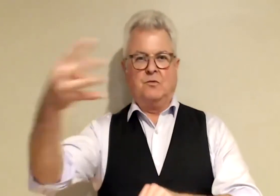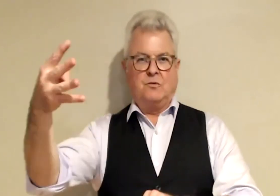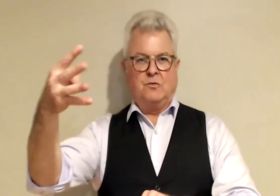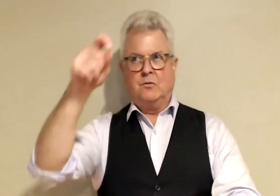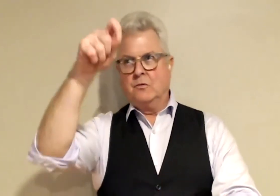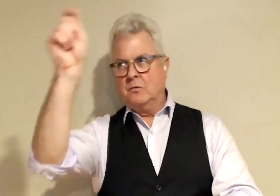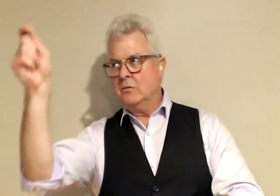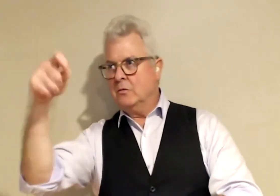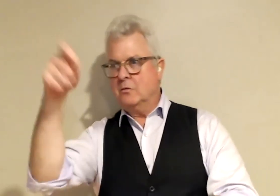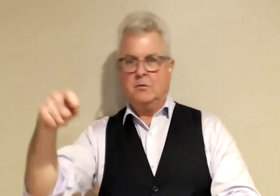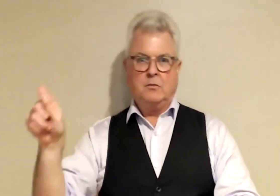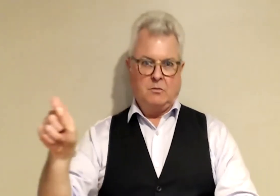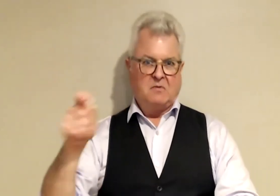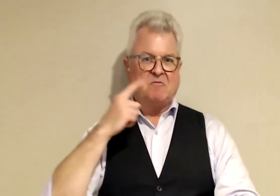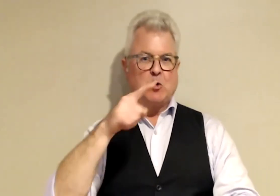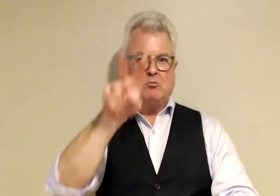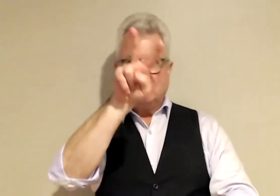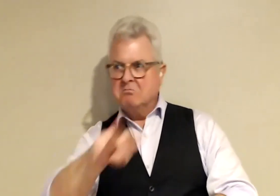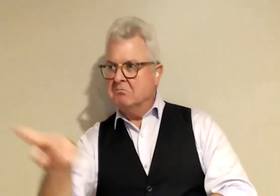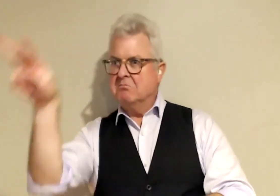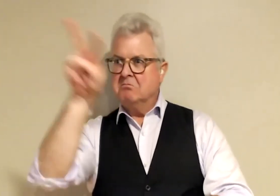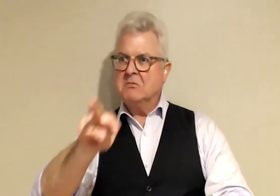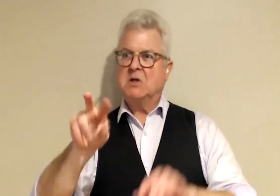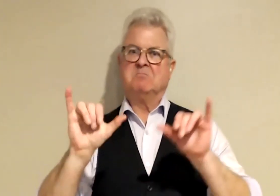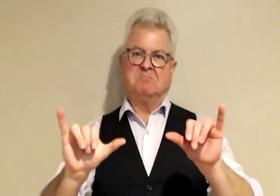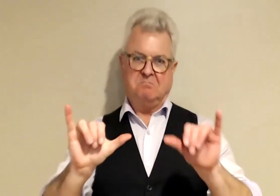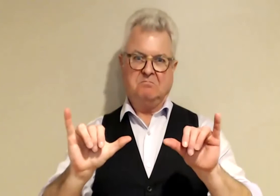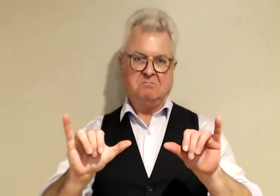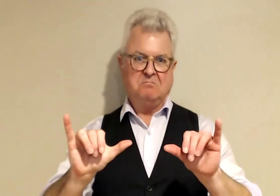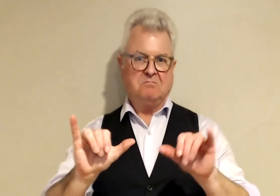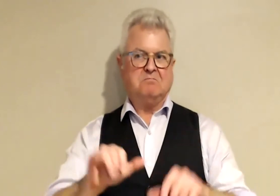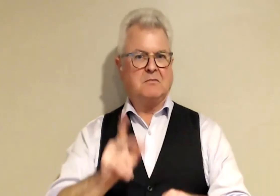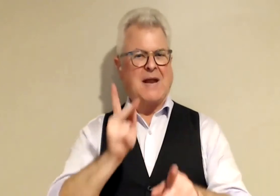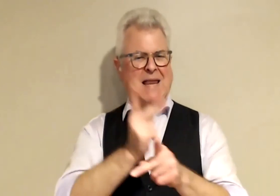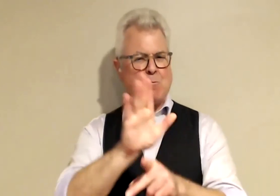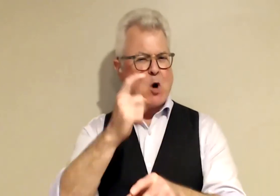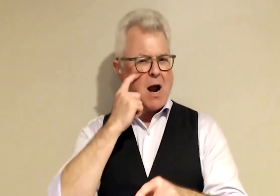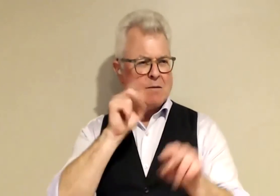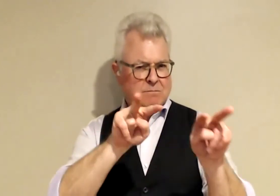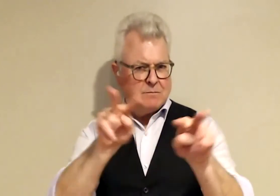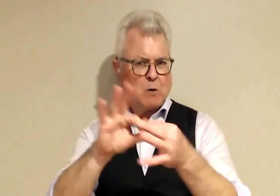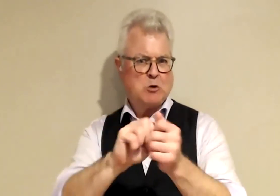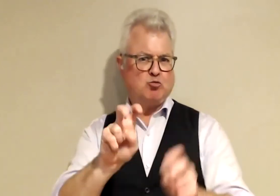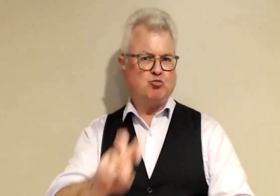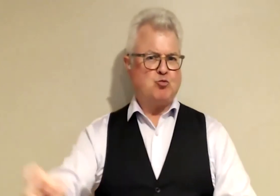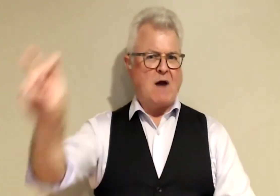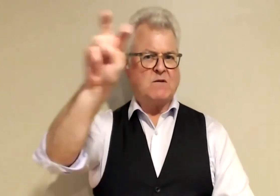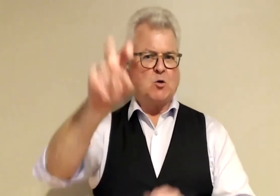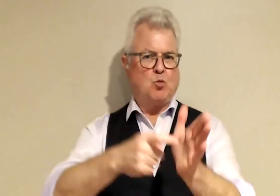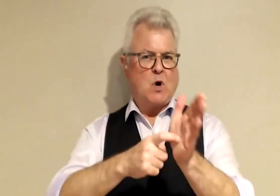Lastly, I will show you a chart that will have all the check marks shown for those who are vaccinated and not vaccinated.